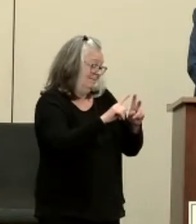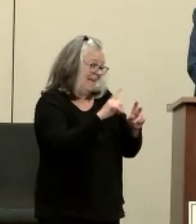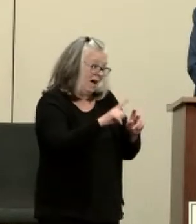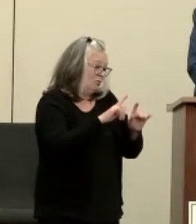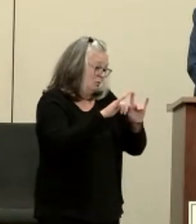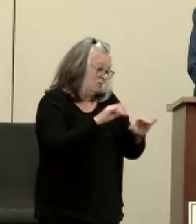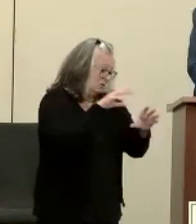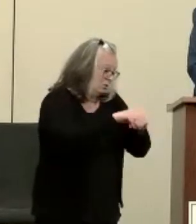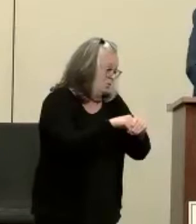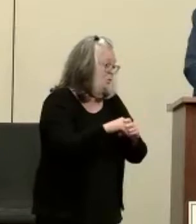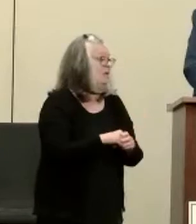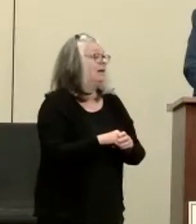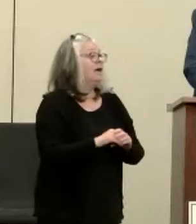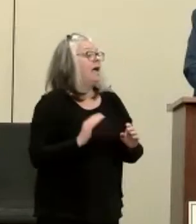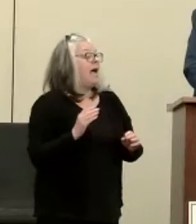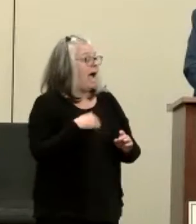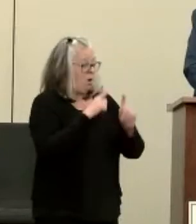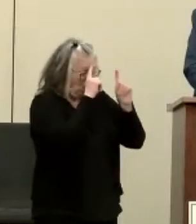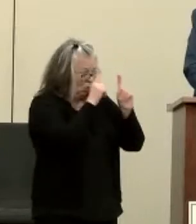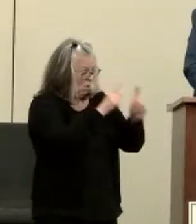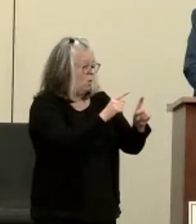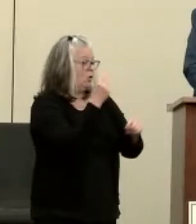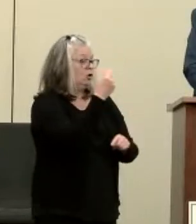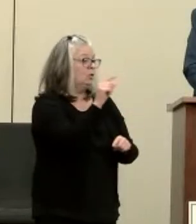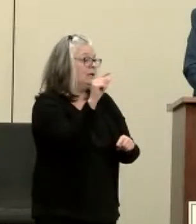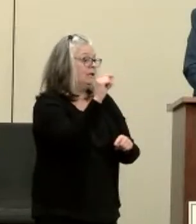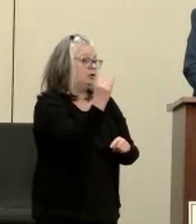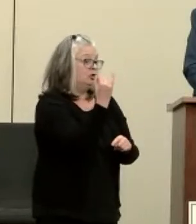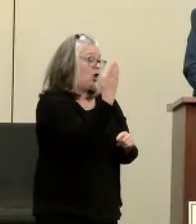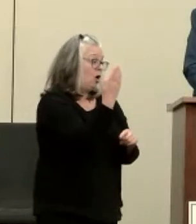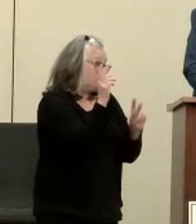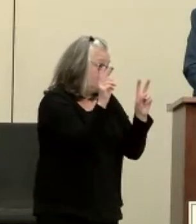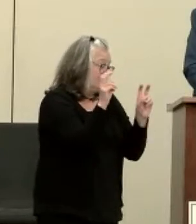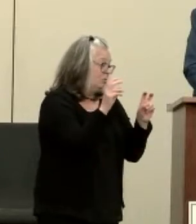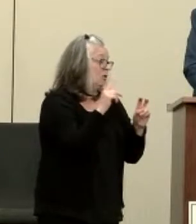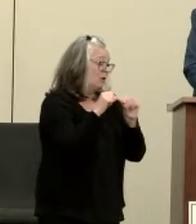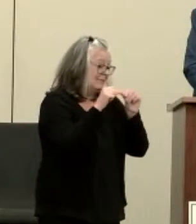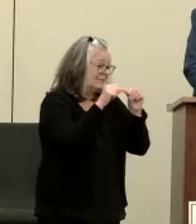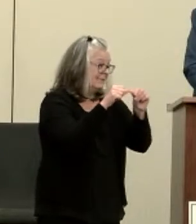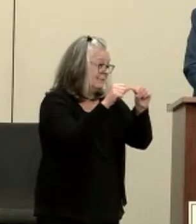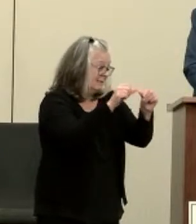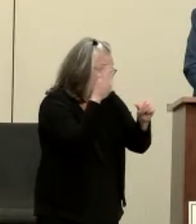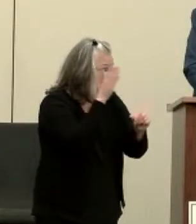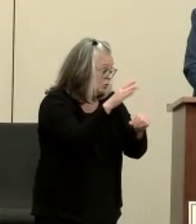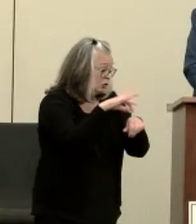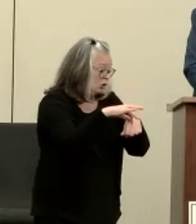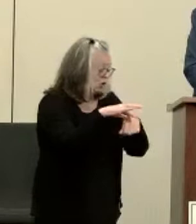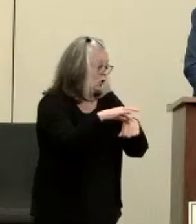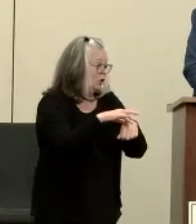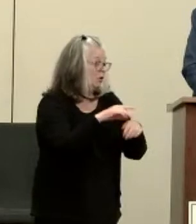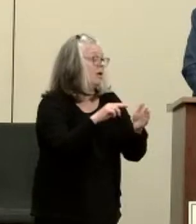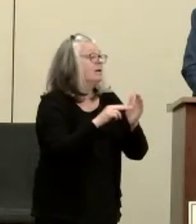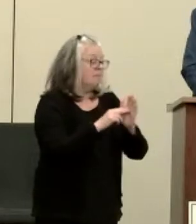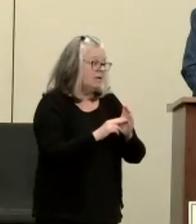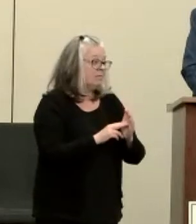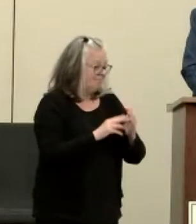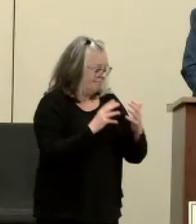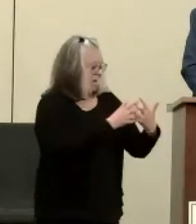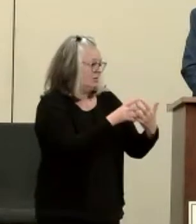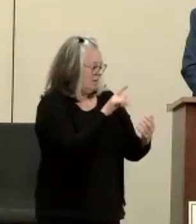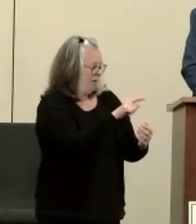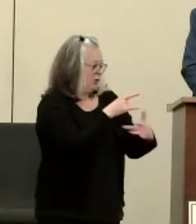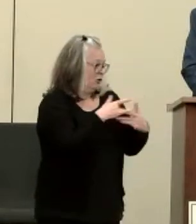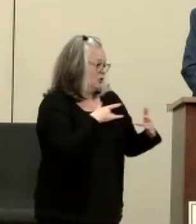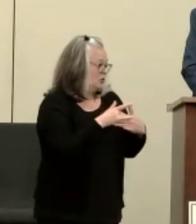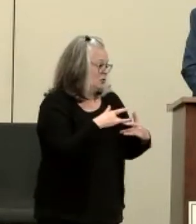basic platform of green jobs for a sustainable future would address this concern by ensuring that